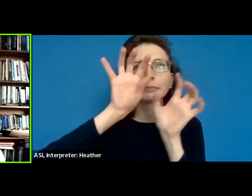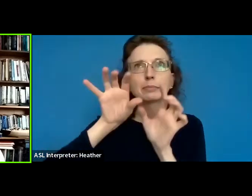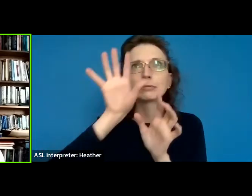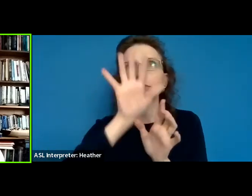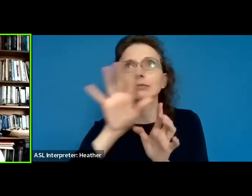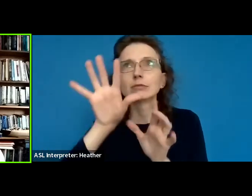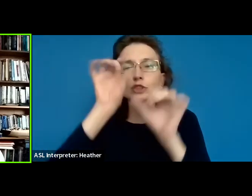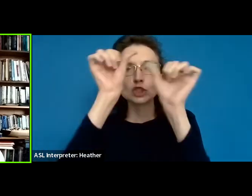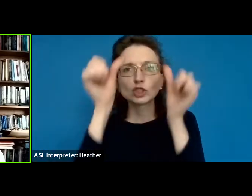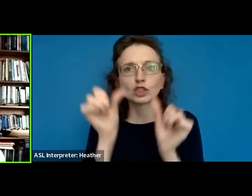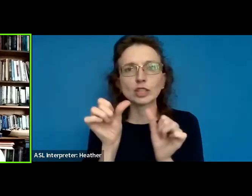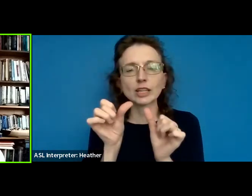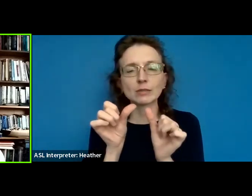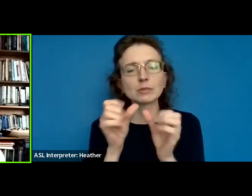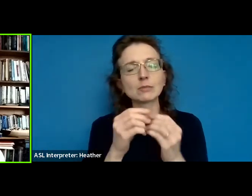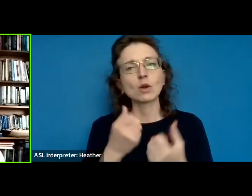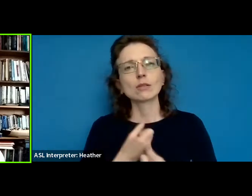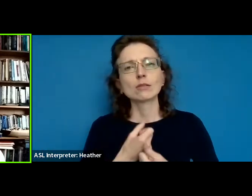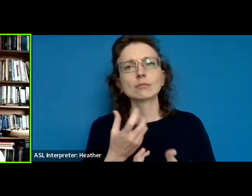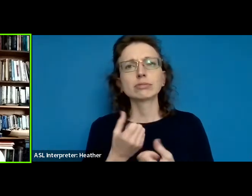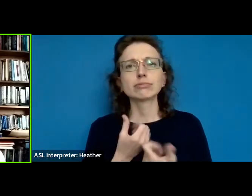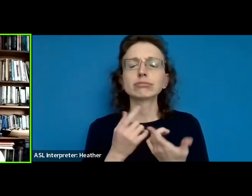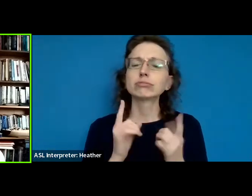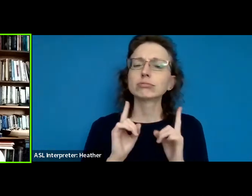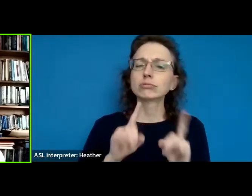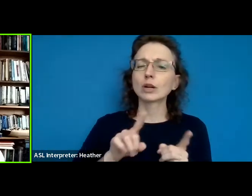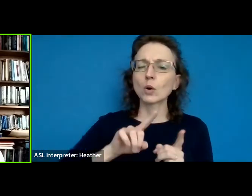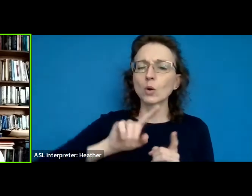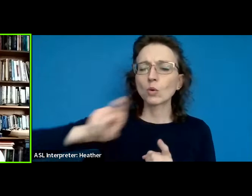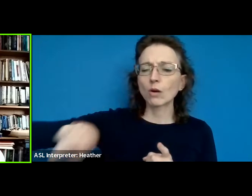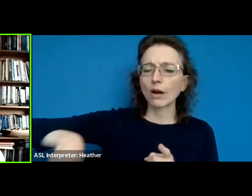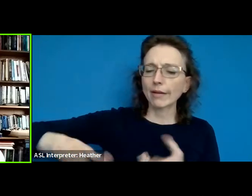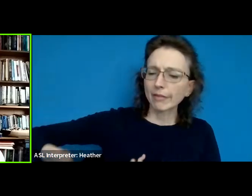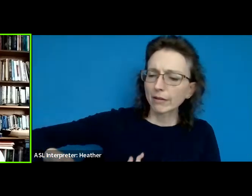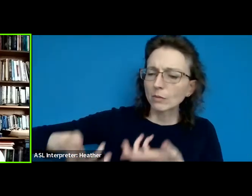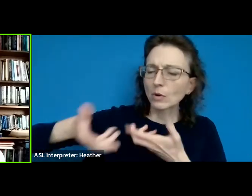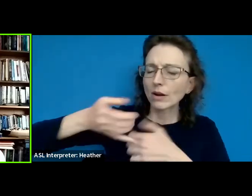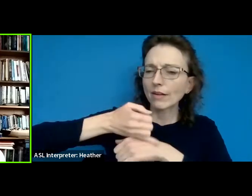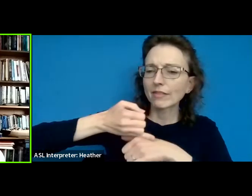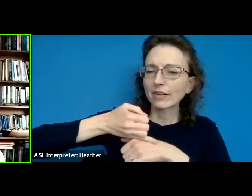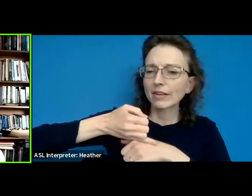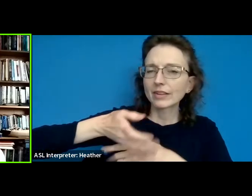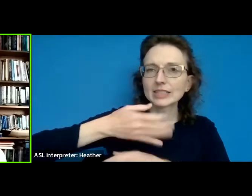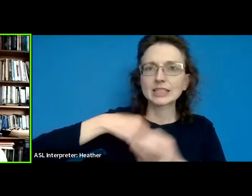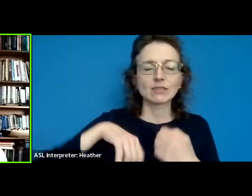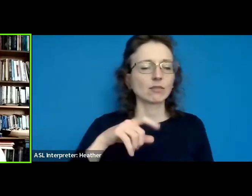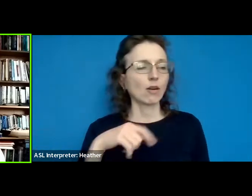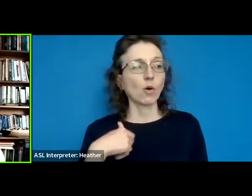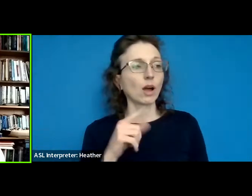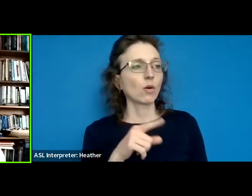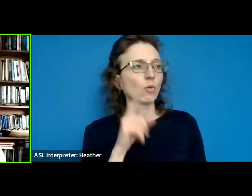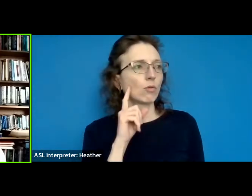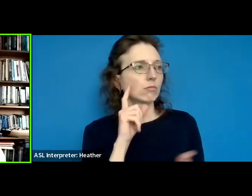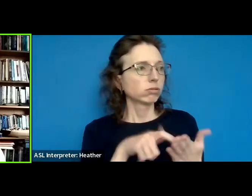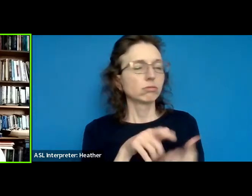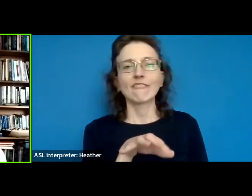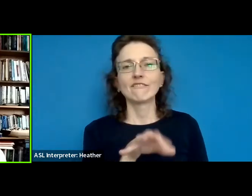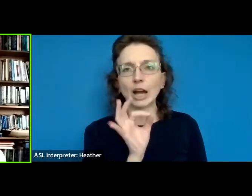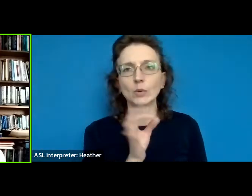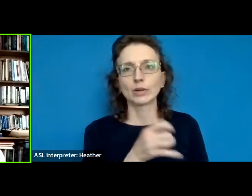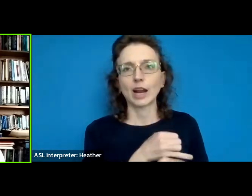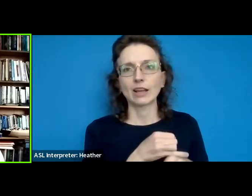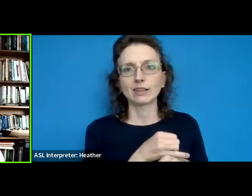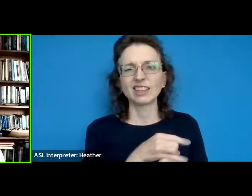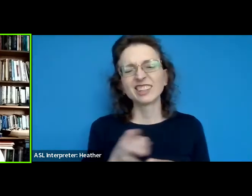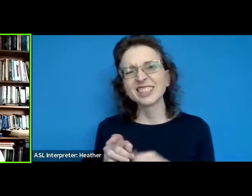more poetic to say that you went out and fish up an island than to say that you went and discovered the island. And what